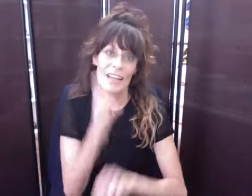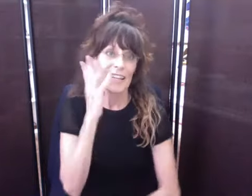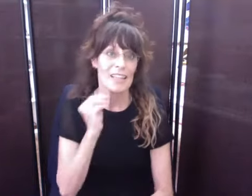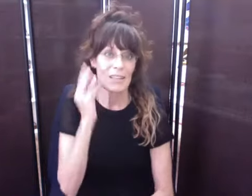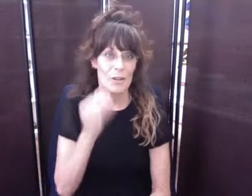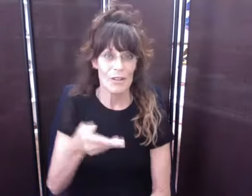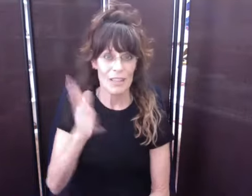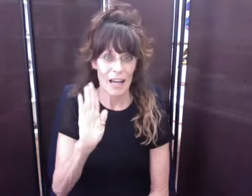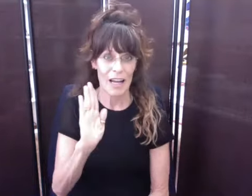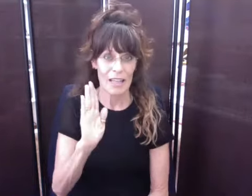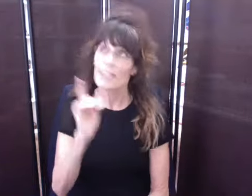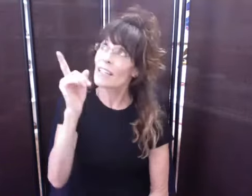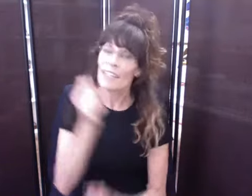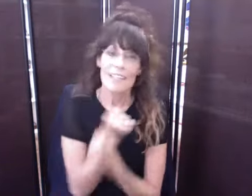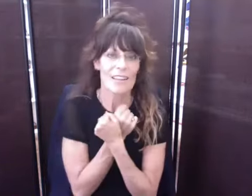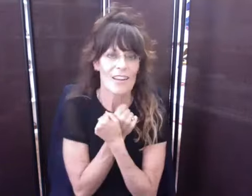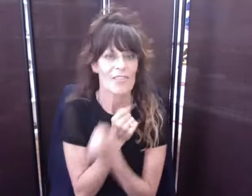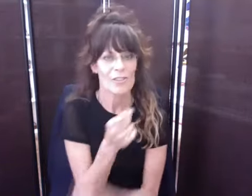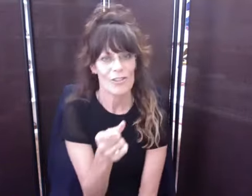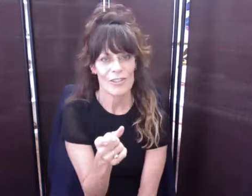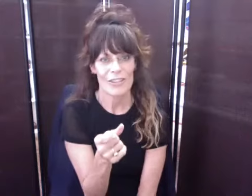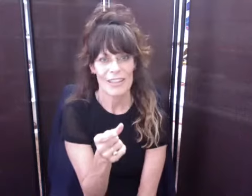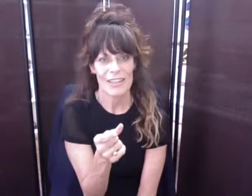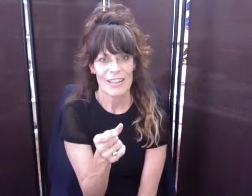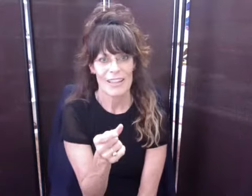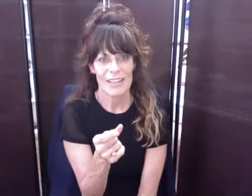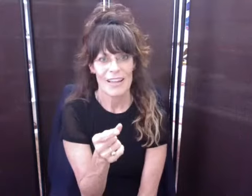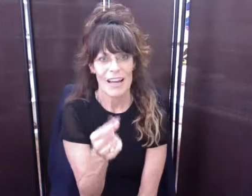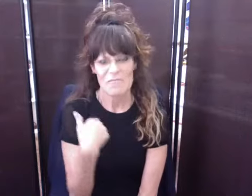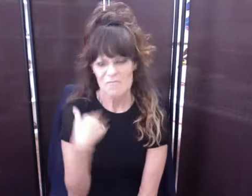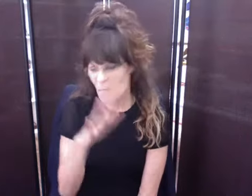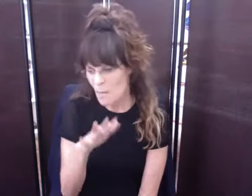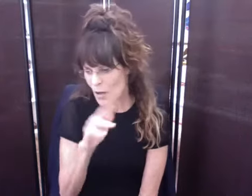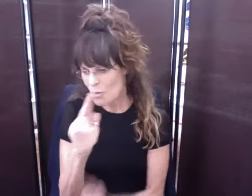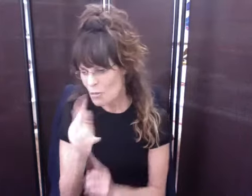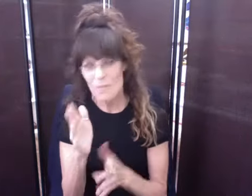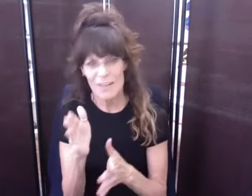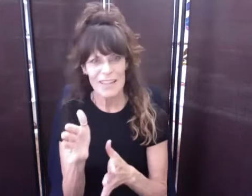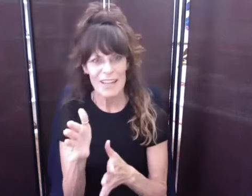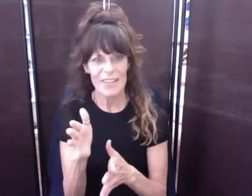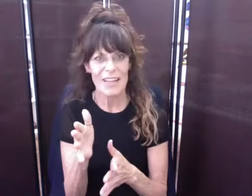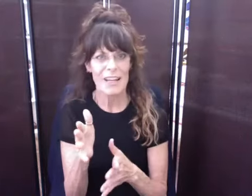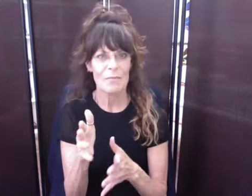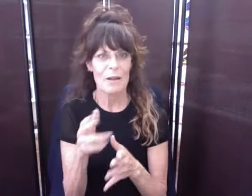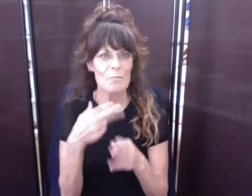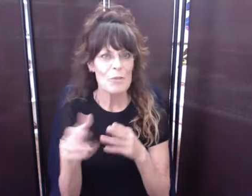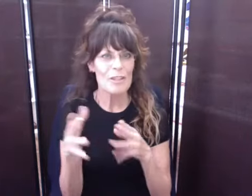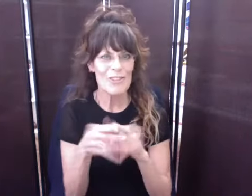you. I have about 3 minutes left, and I'm going to quickly tell a story that I think absolutely is the synopsis